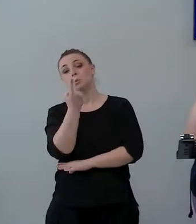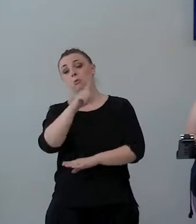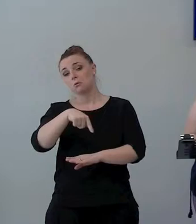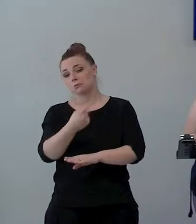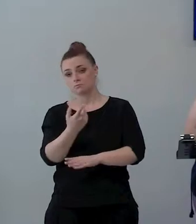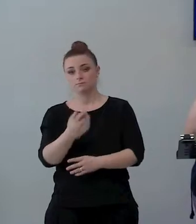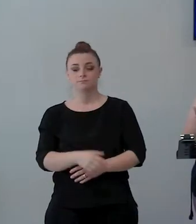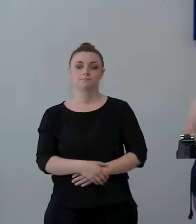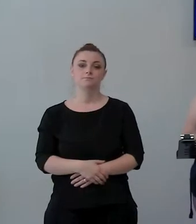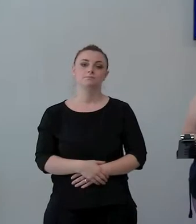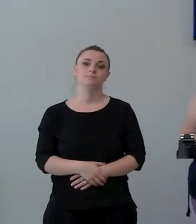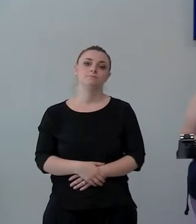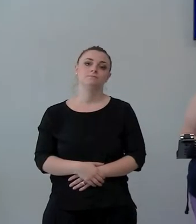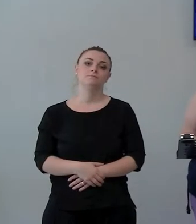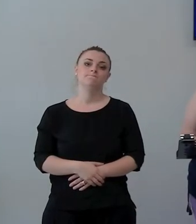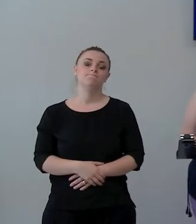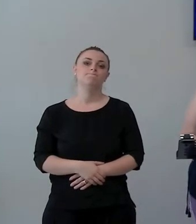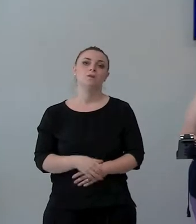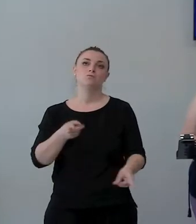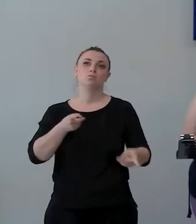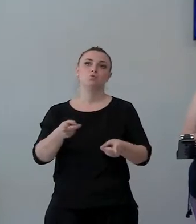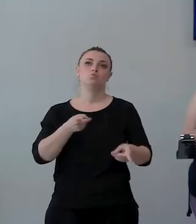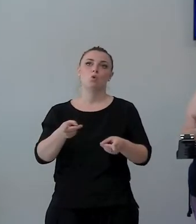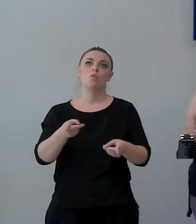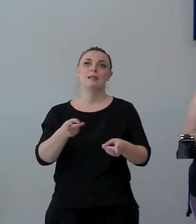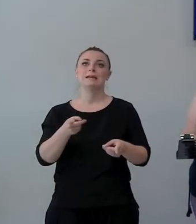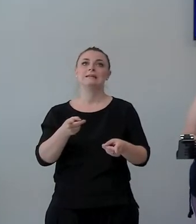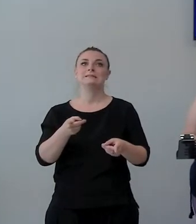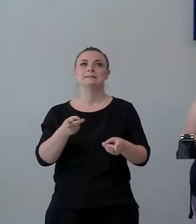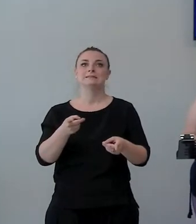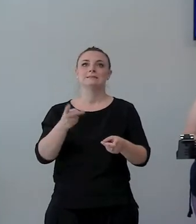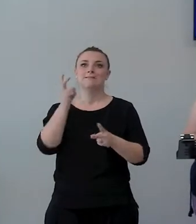two. È una situazione bizzarra e ironica.